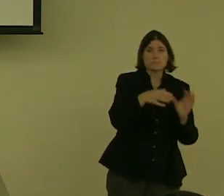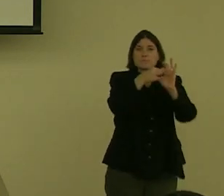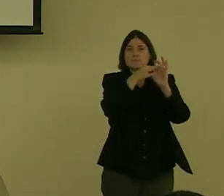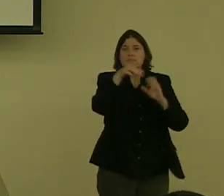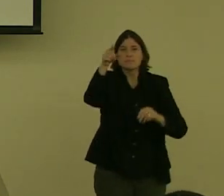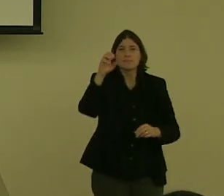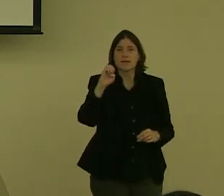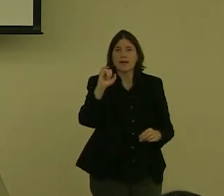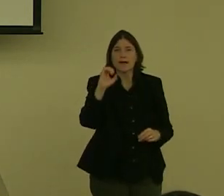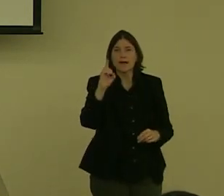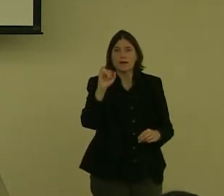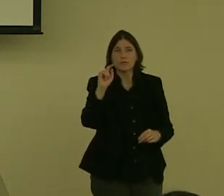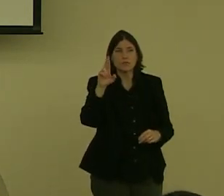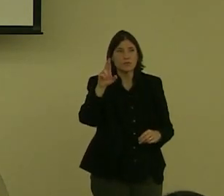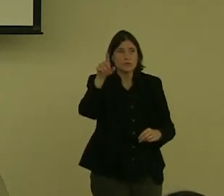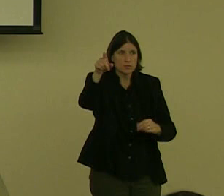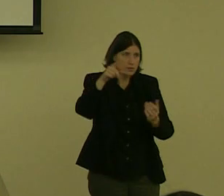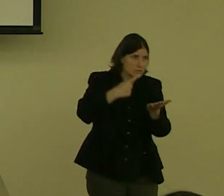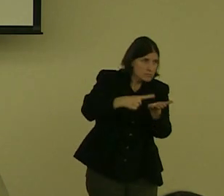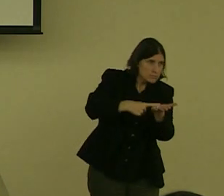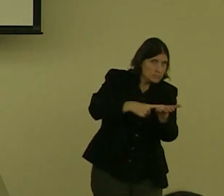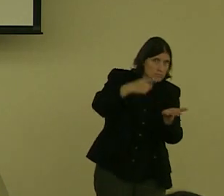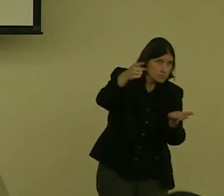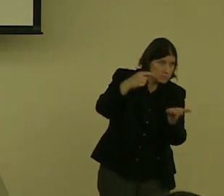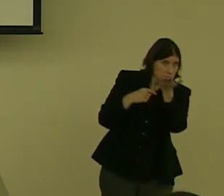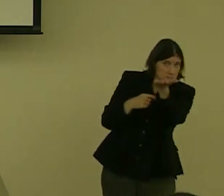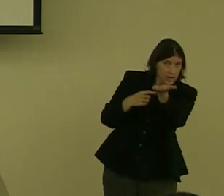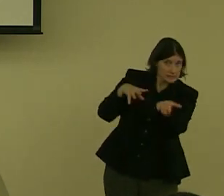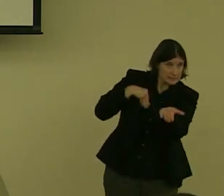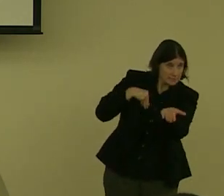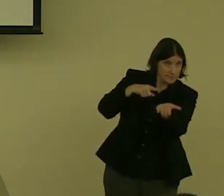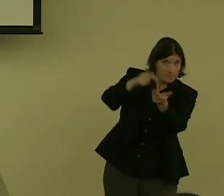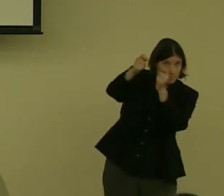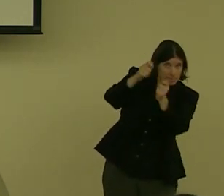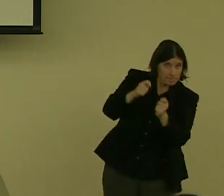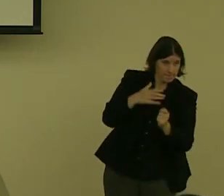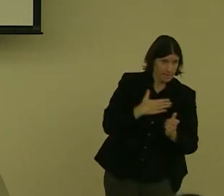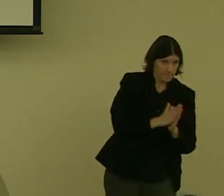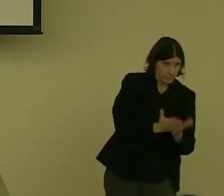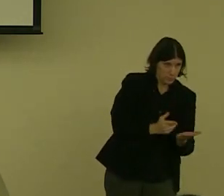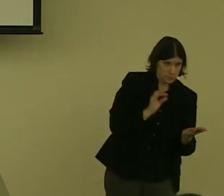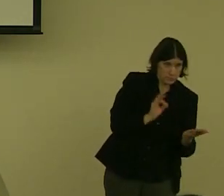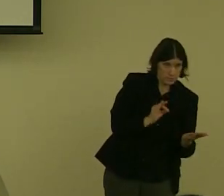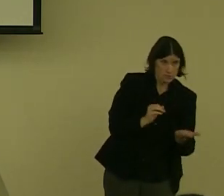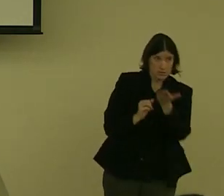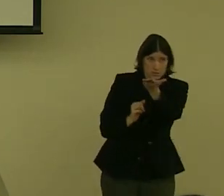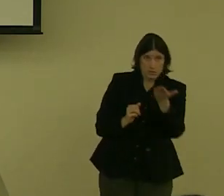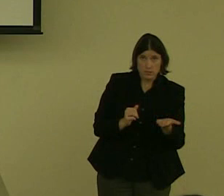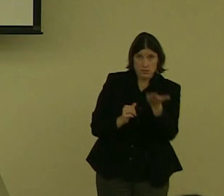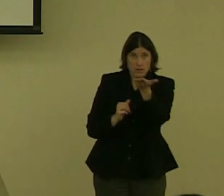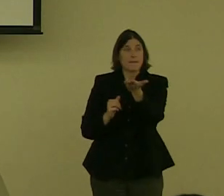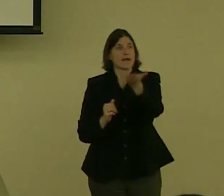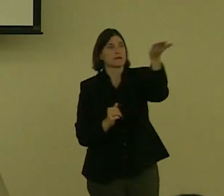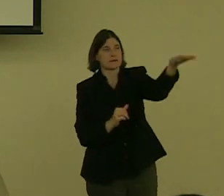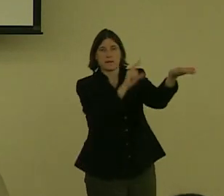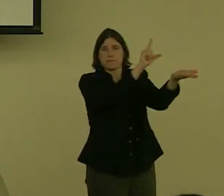one person out of that and kind of see if that's the person you feel has imposed his or her vision on a